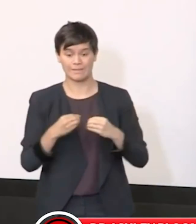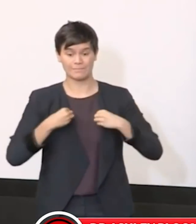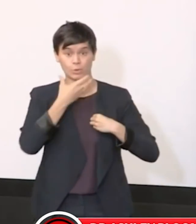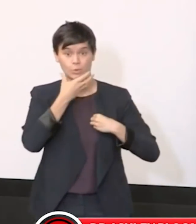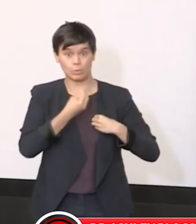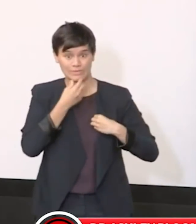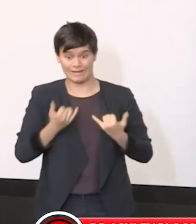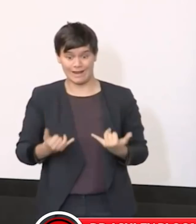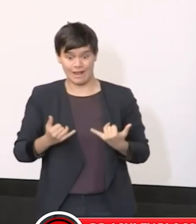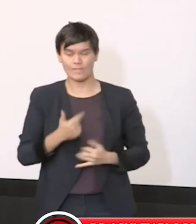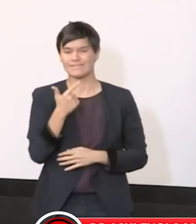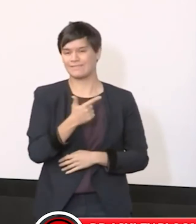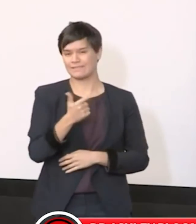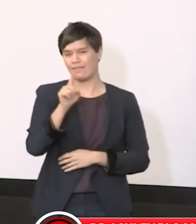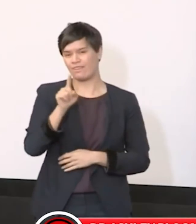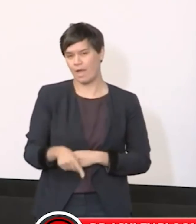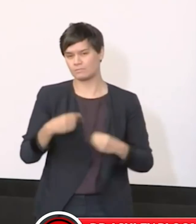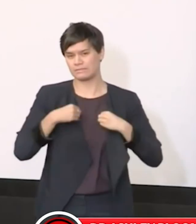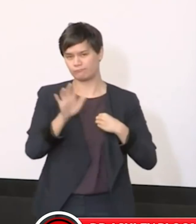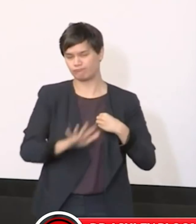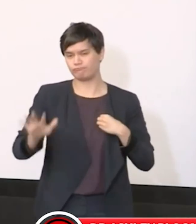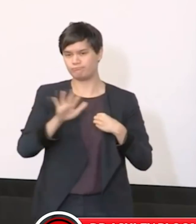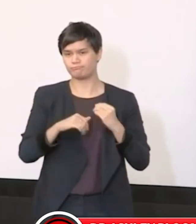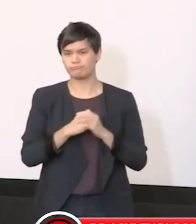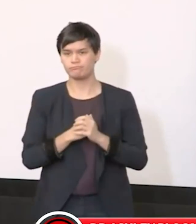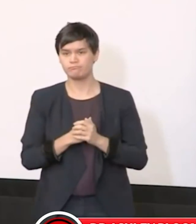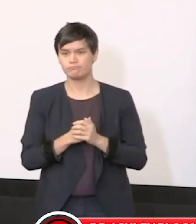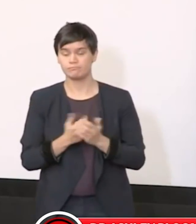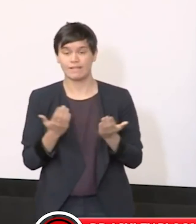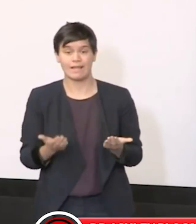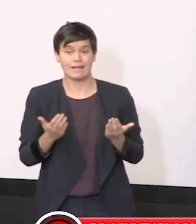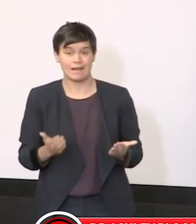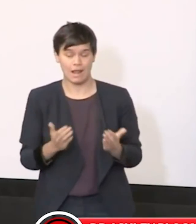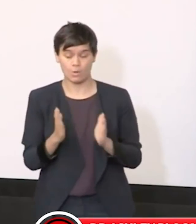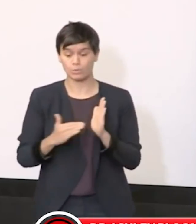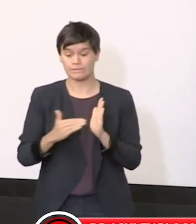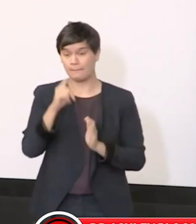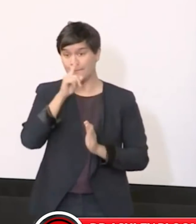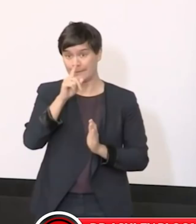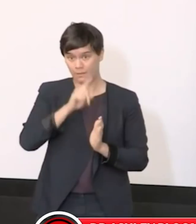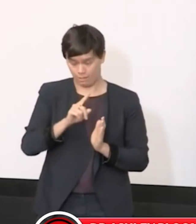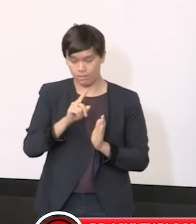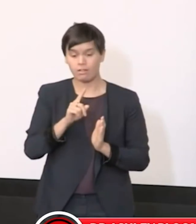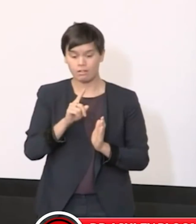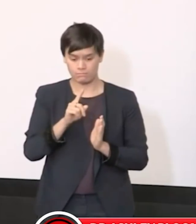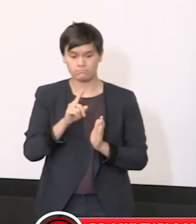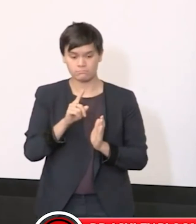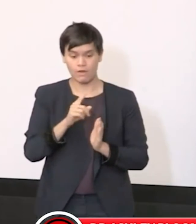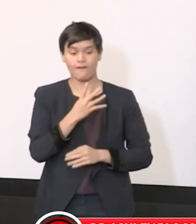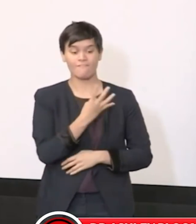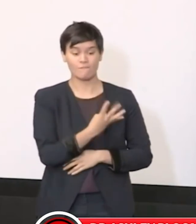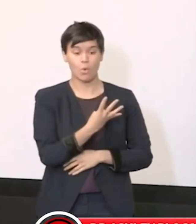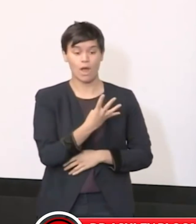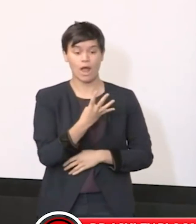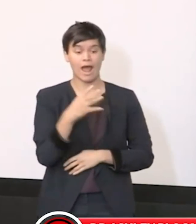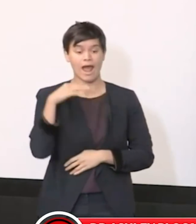organisations. And to date, people using the app have downloaded the codes just over 496,000